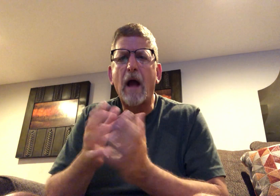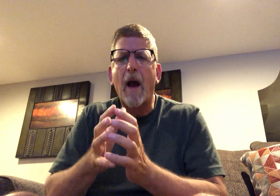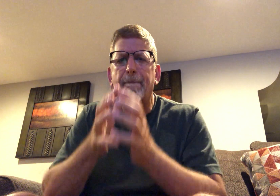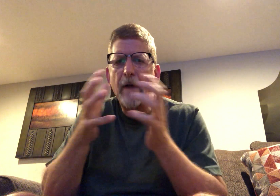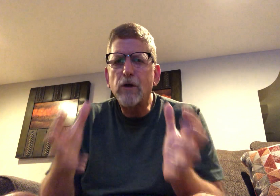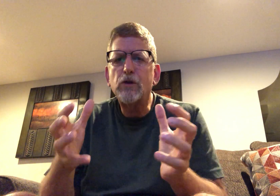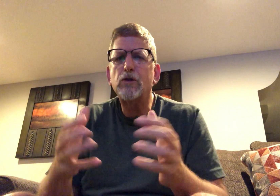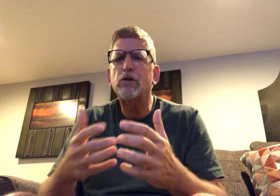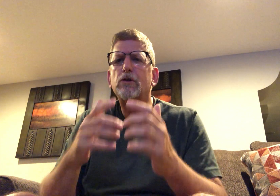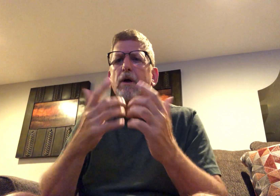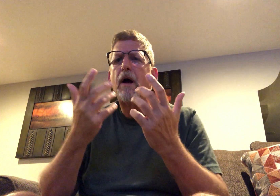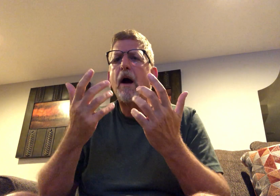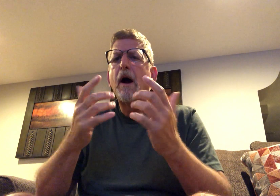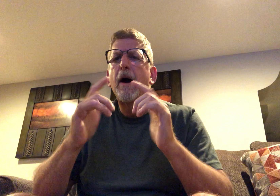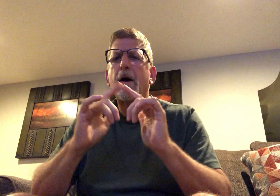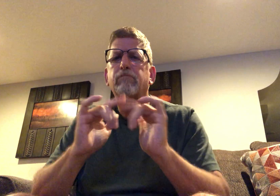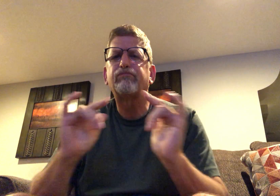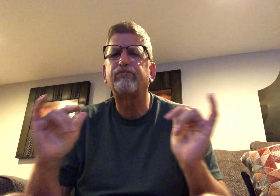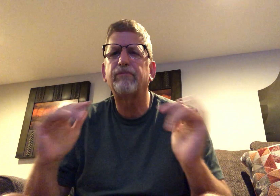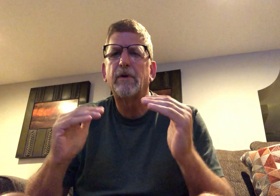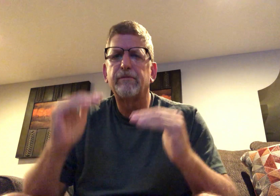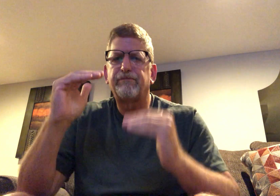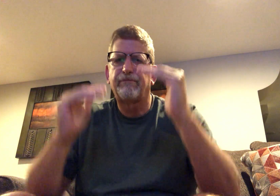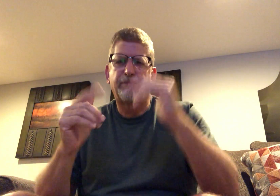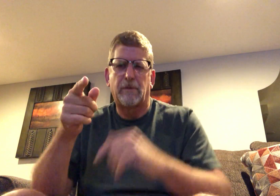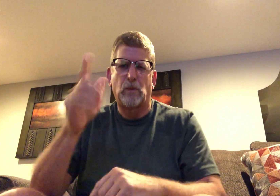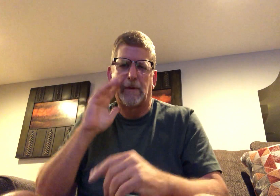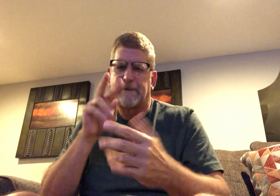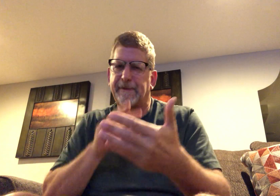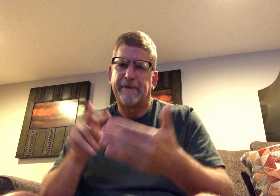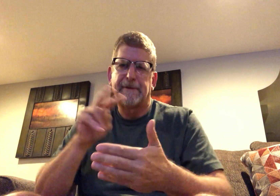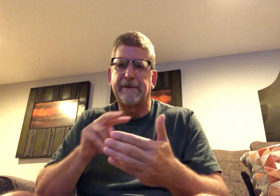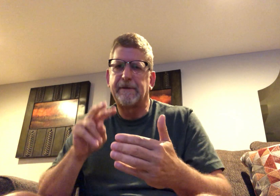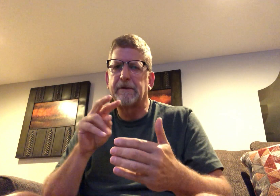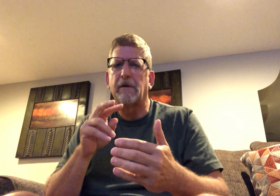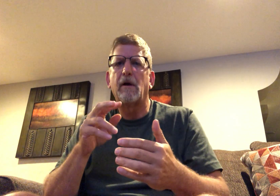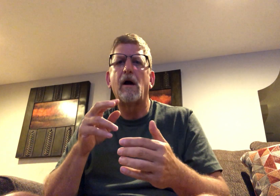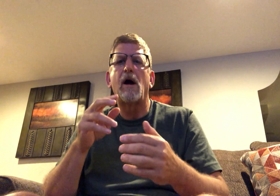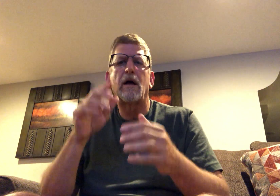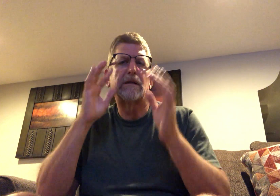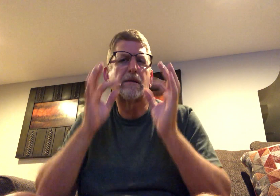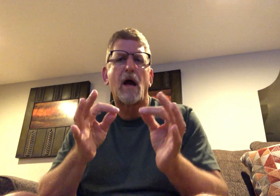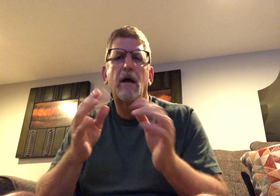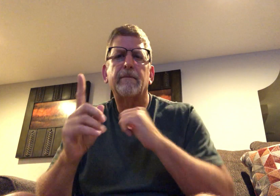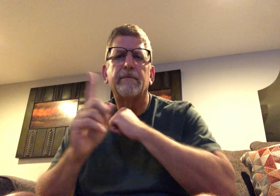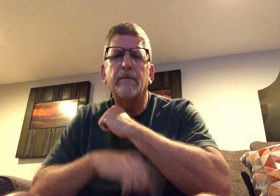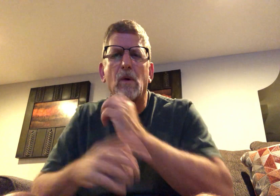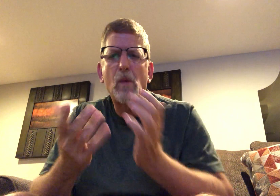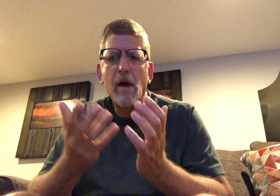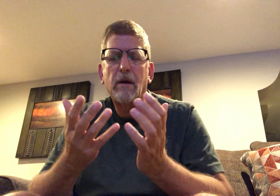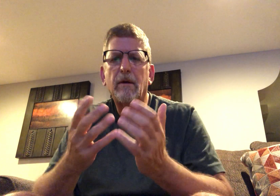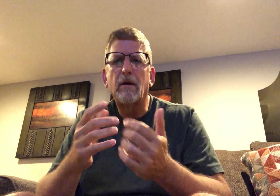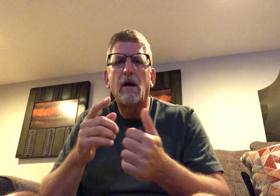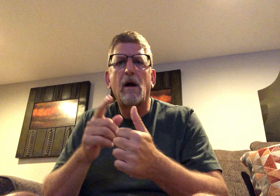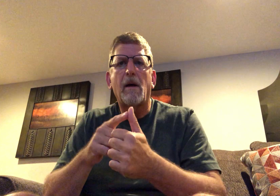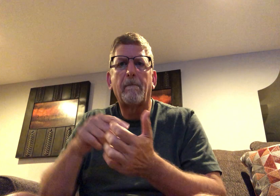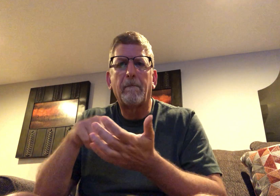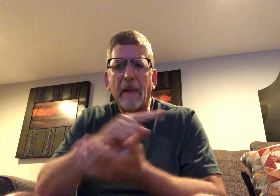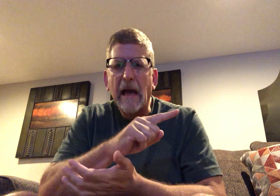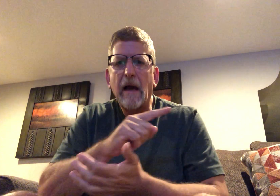Trump and Donald Trump Jr., and they took millions of dollars from a corrupt oligarch in the Ukraine, and they took $1.5 billion out